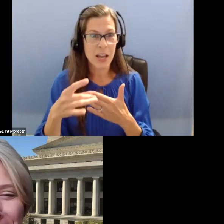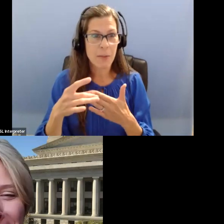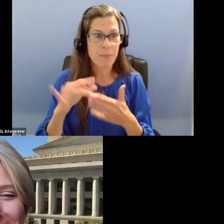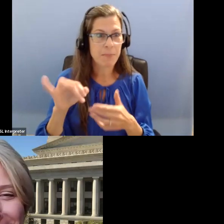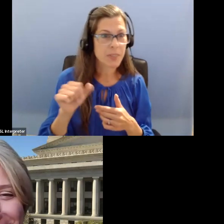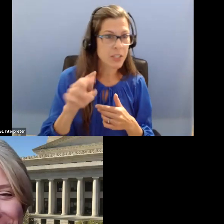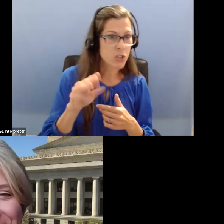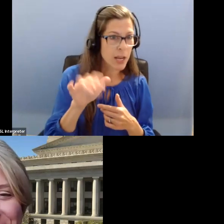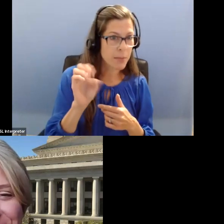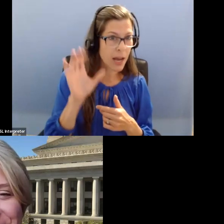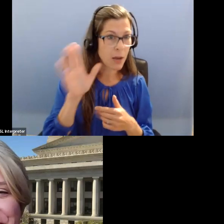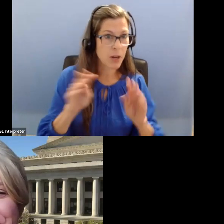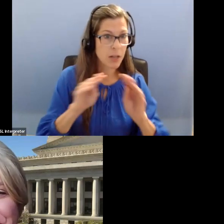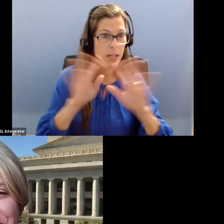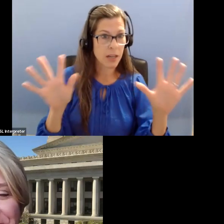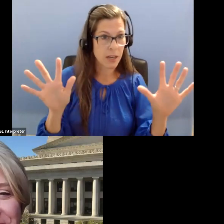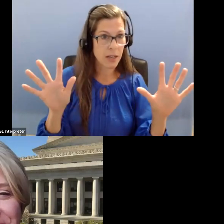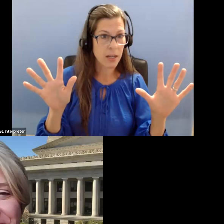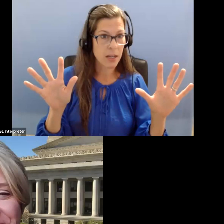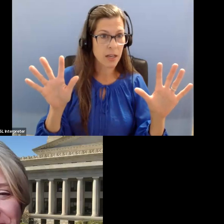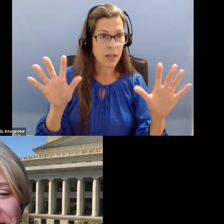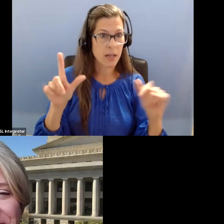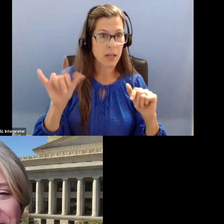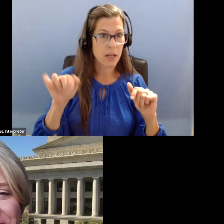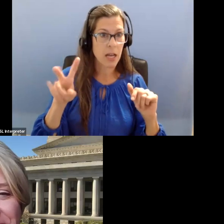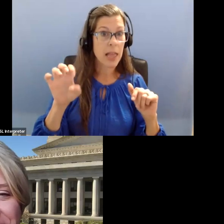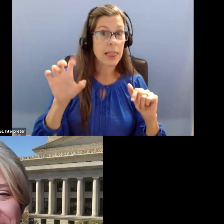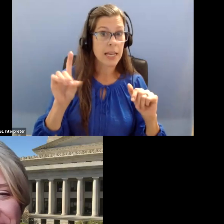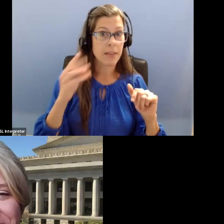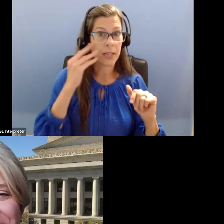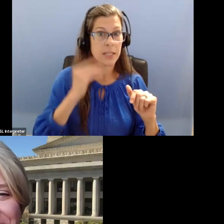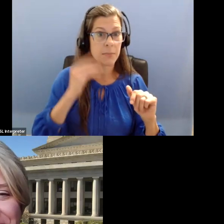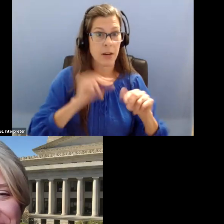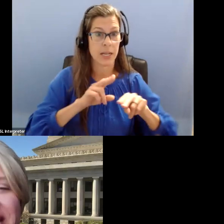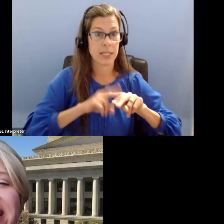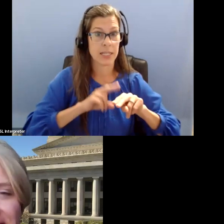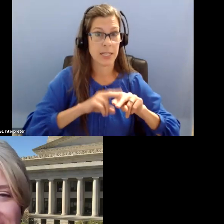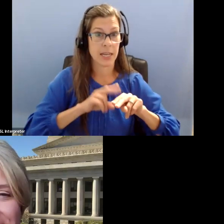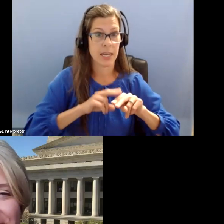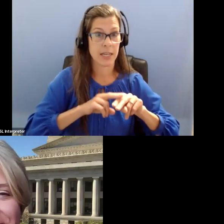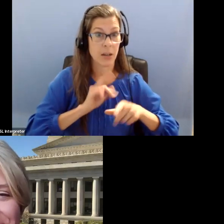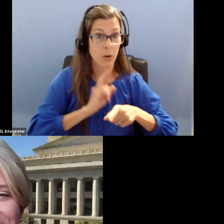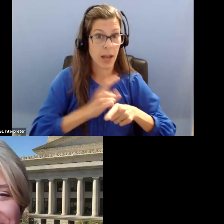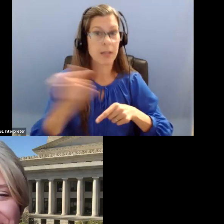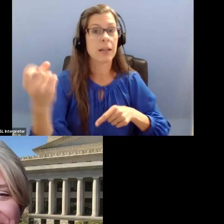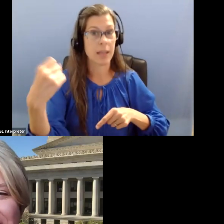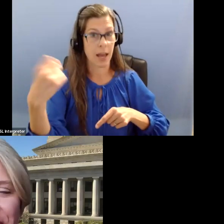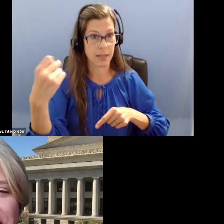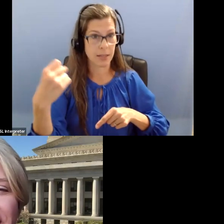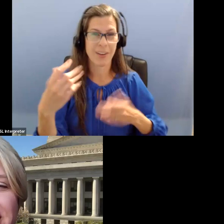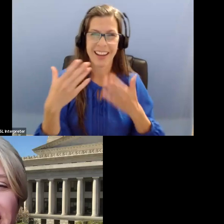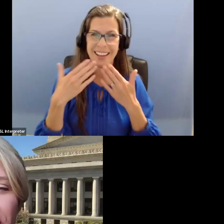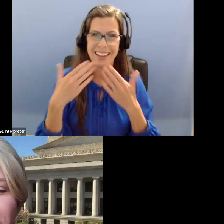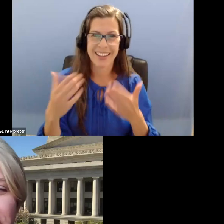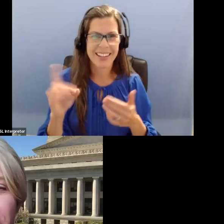with a quick clarification. It is the lived experience seat on the steering committee, correct, Megan? Yes. Okay, excellent. Thank you. Thank